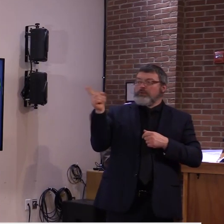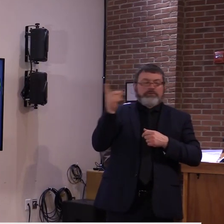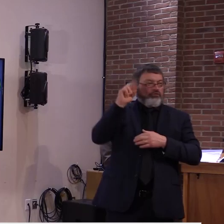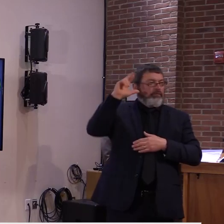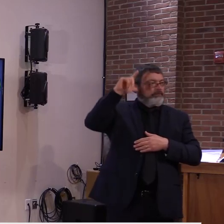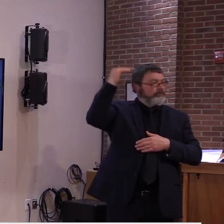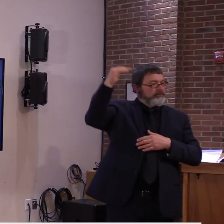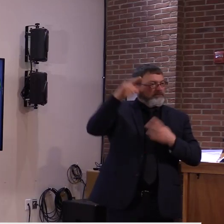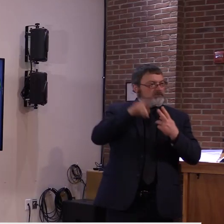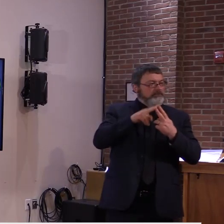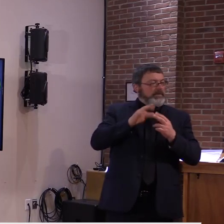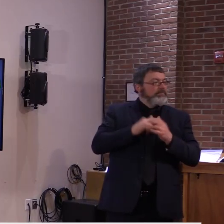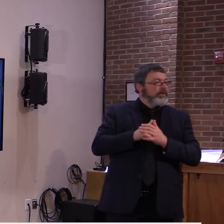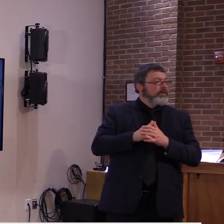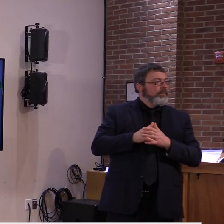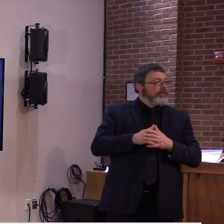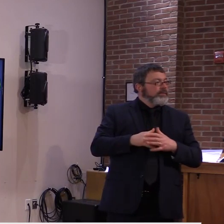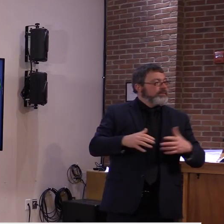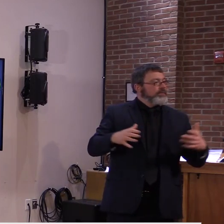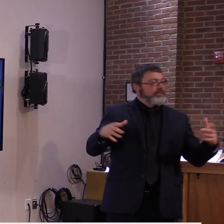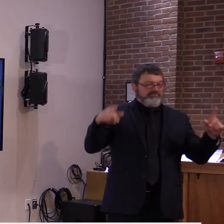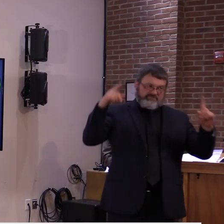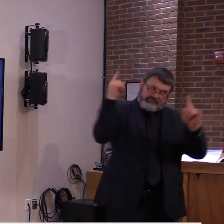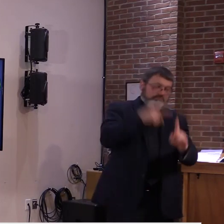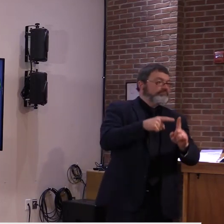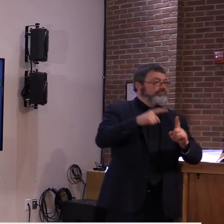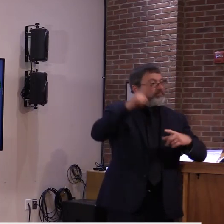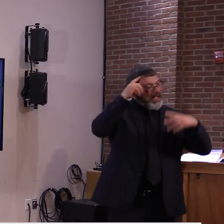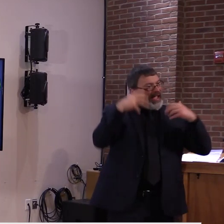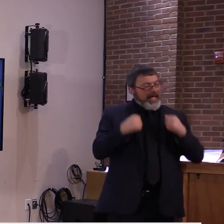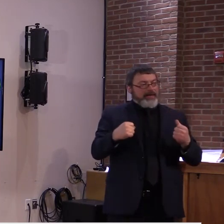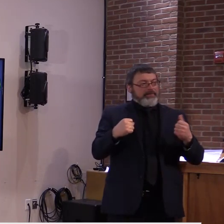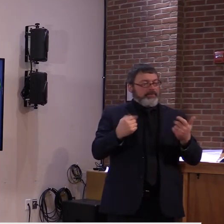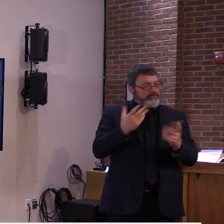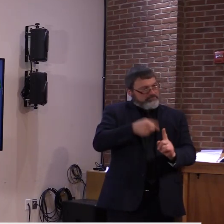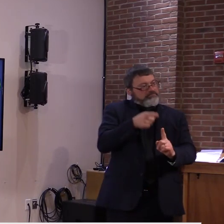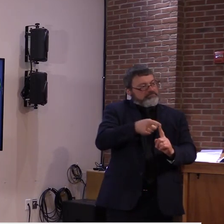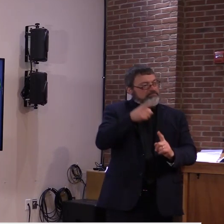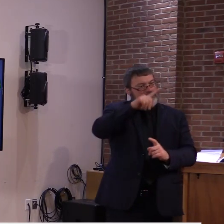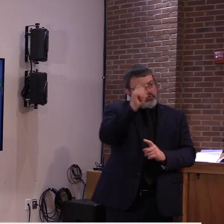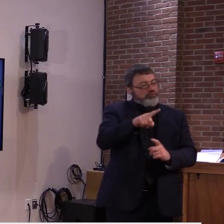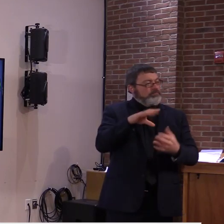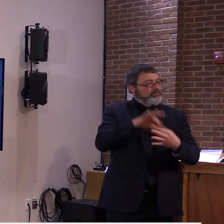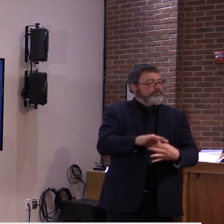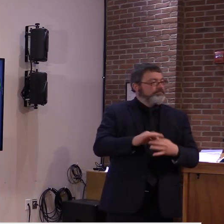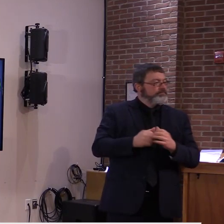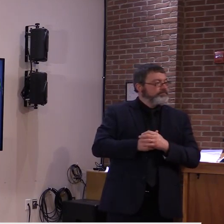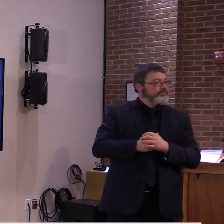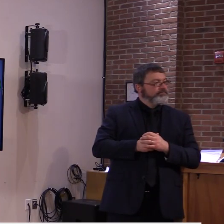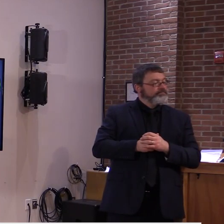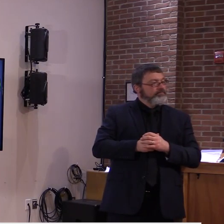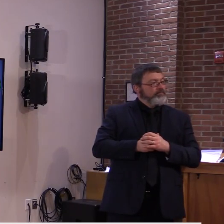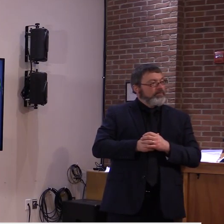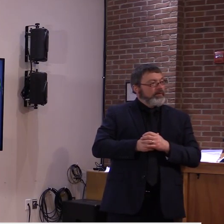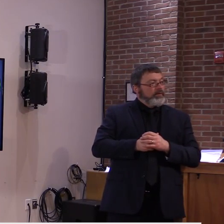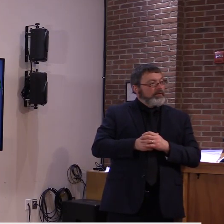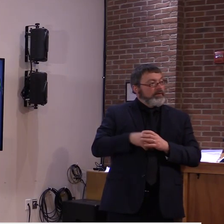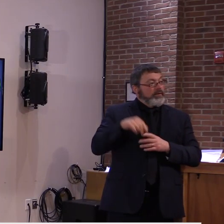Thank you. My question is, I believe, are for Commissioner Squirrel and for Dr. Levine. The first question is with regards to